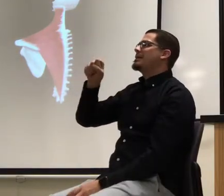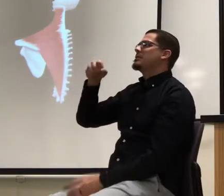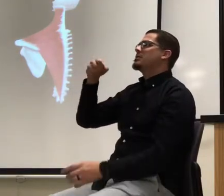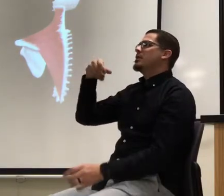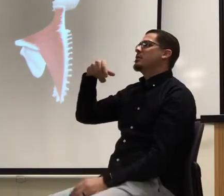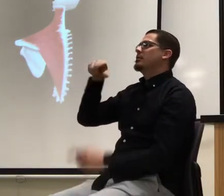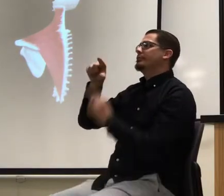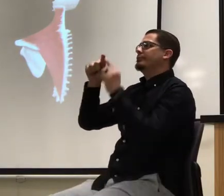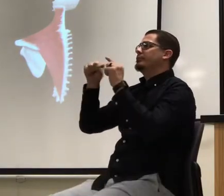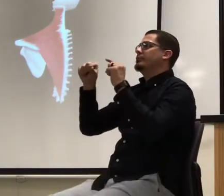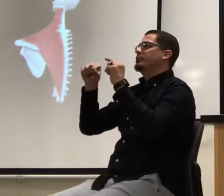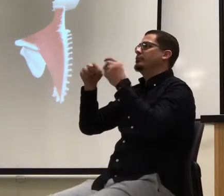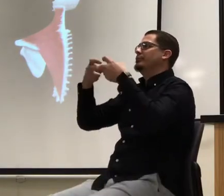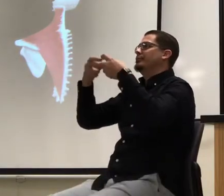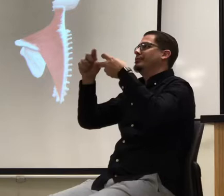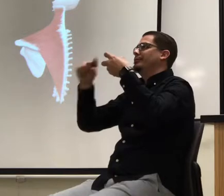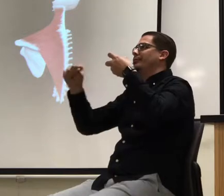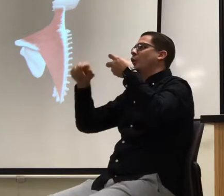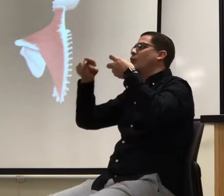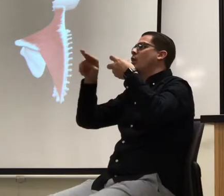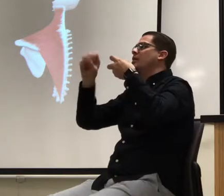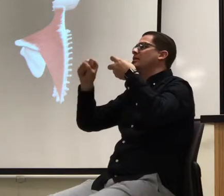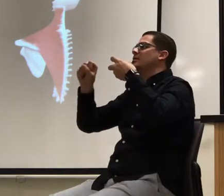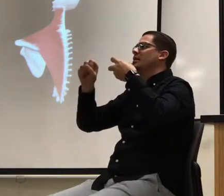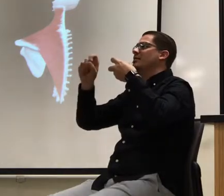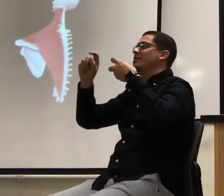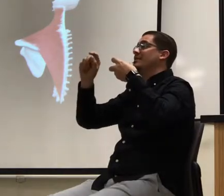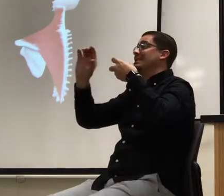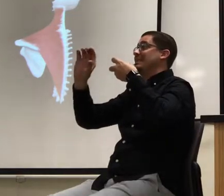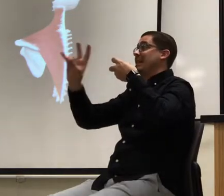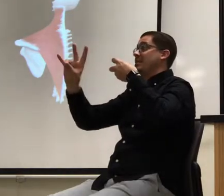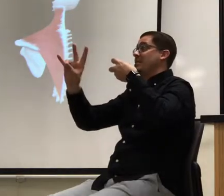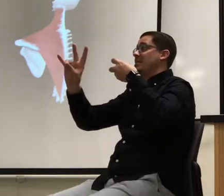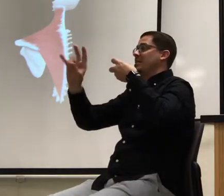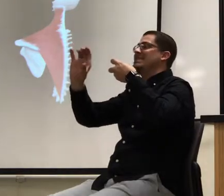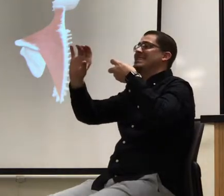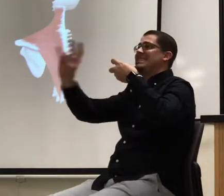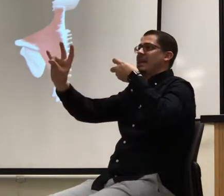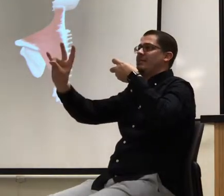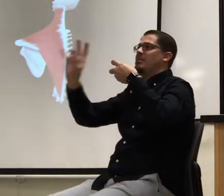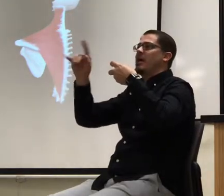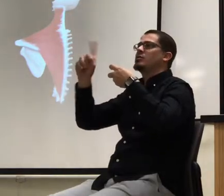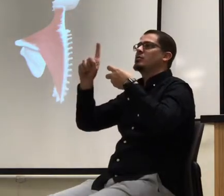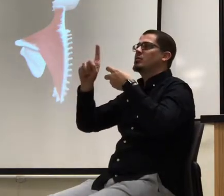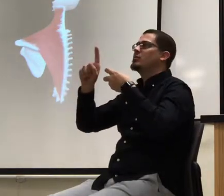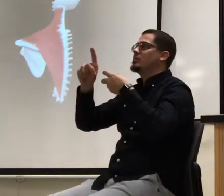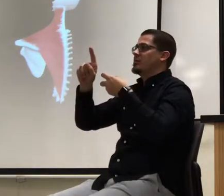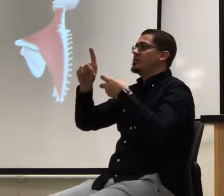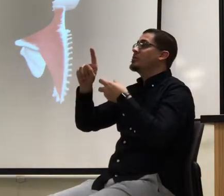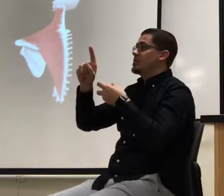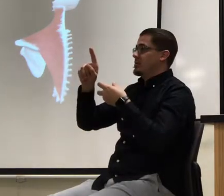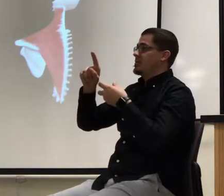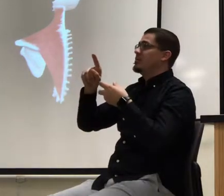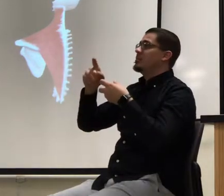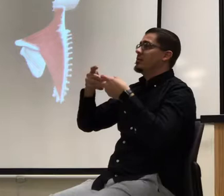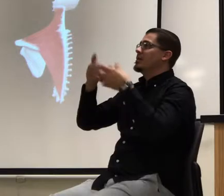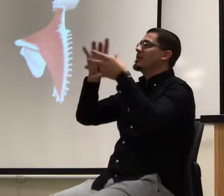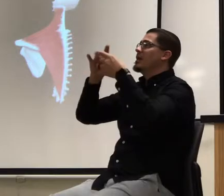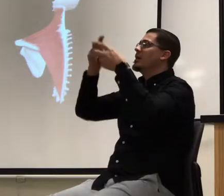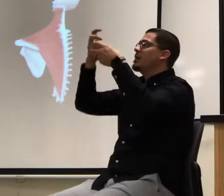to T12 vertebra. And that's what you see pictured there. So let me list that on the board for this muscle's origin.